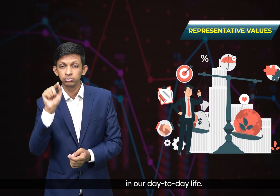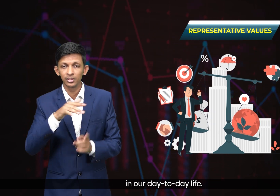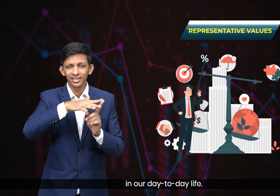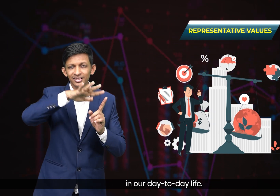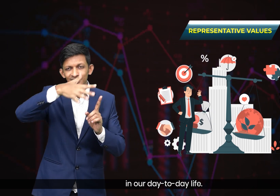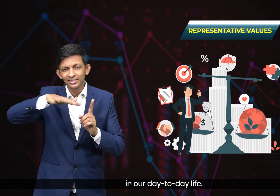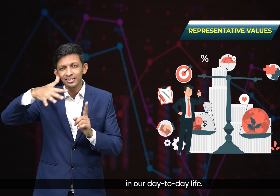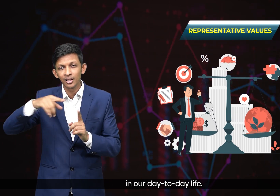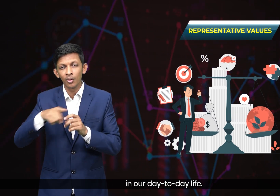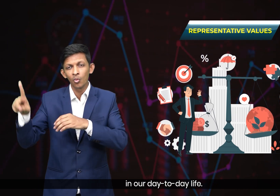life.